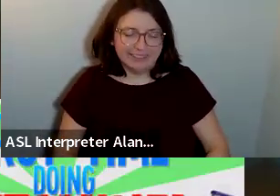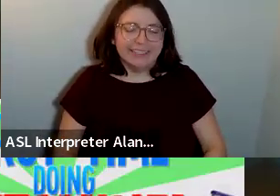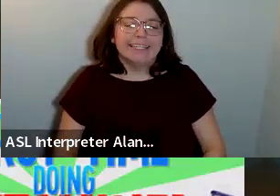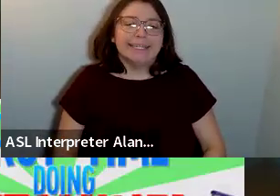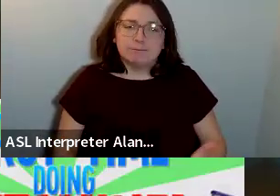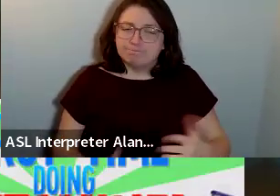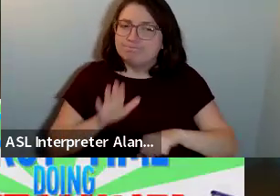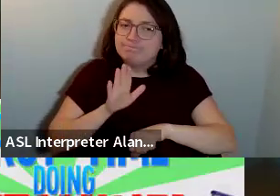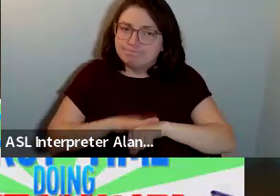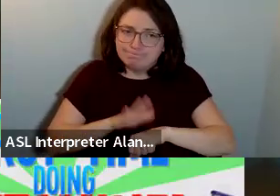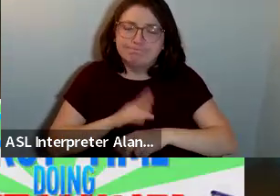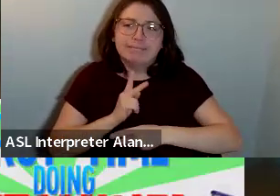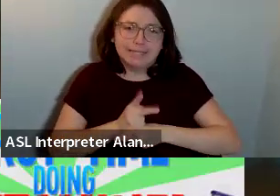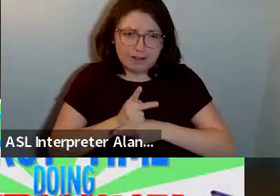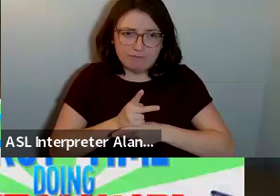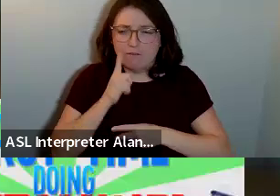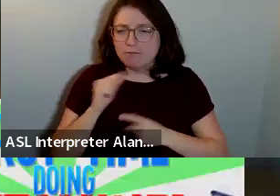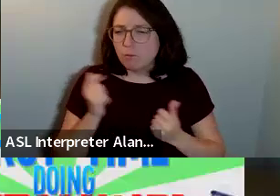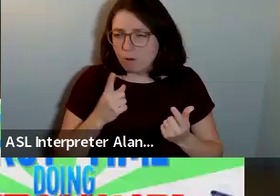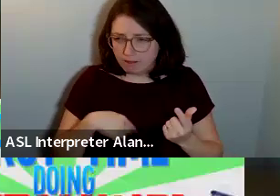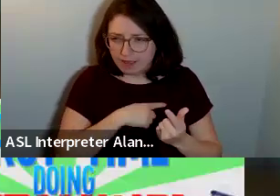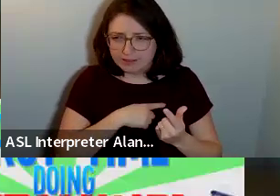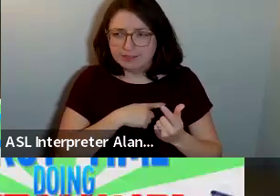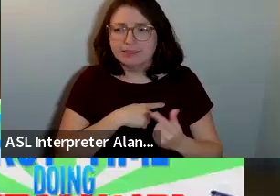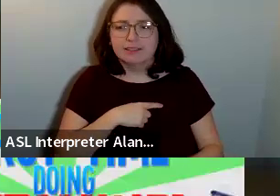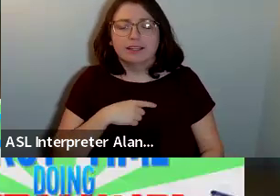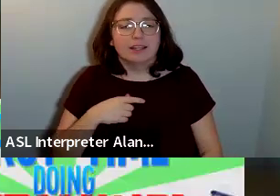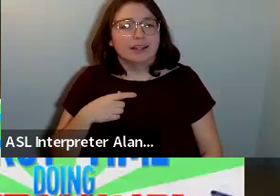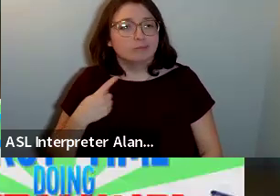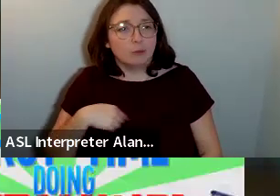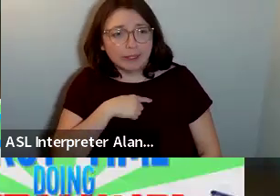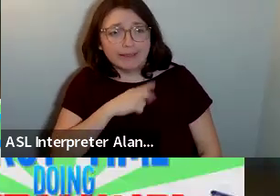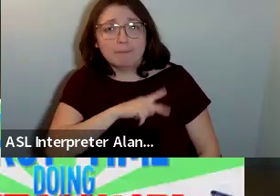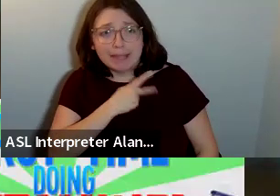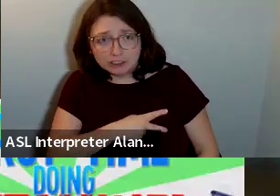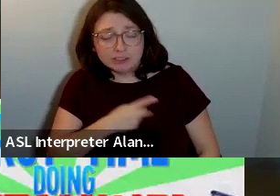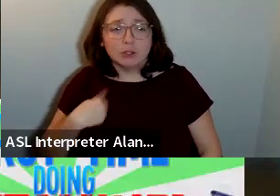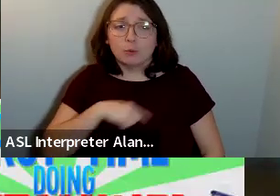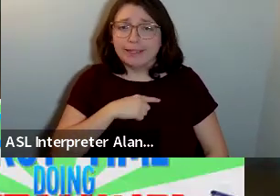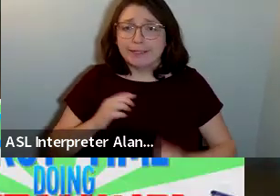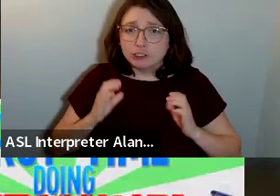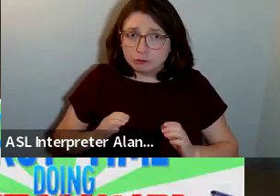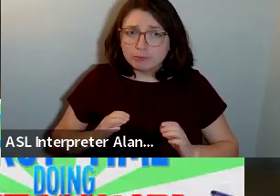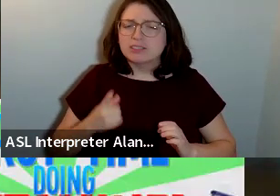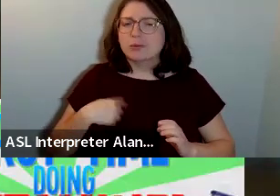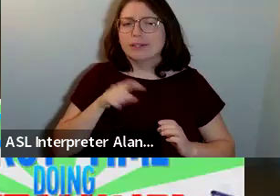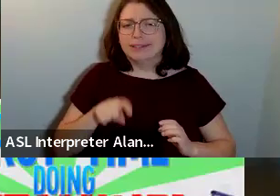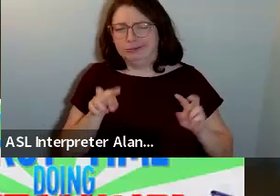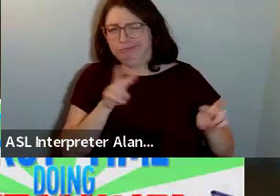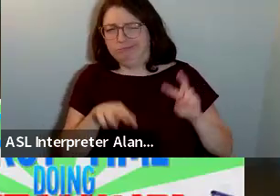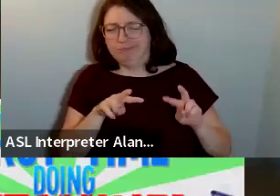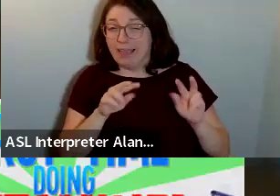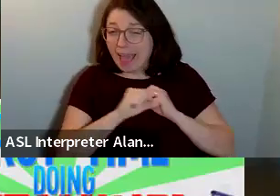some caution for all of us as patients, as consumers, to be wary of some of the